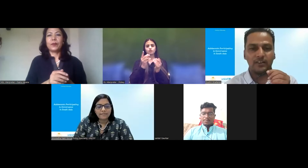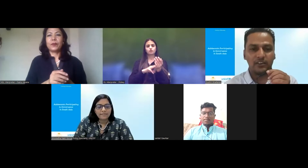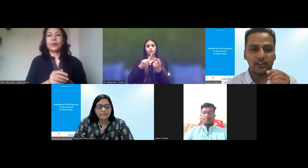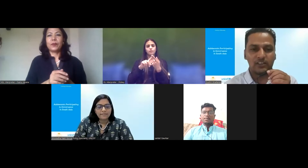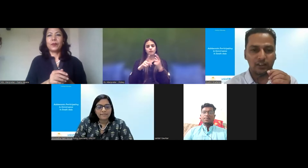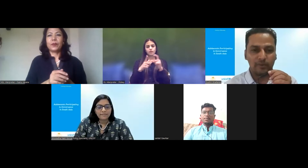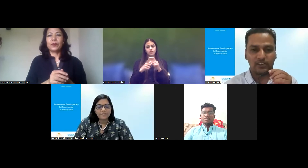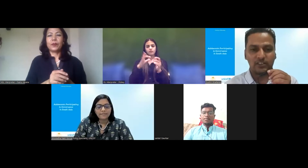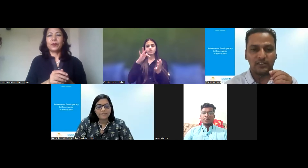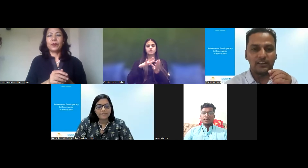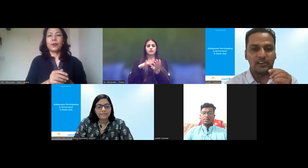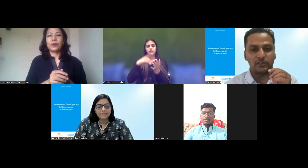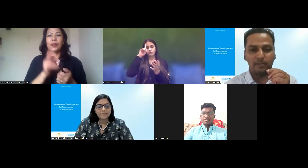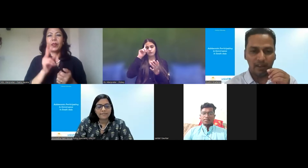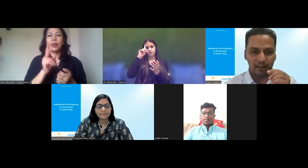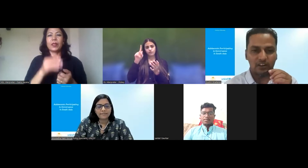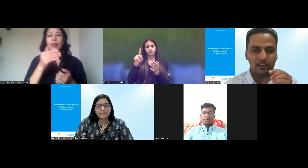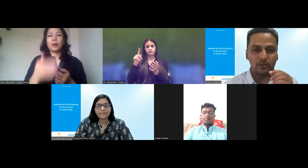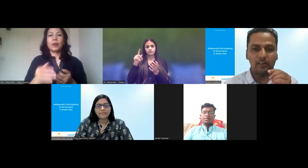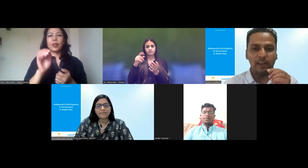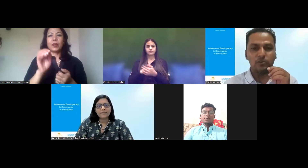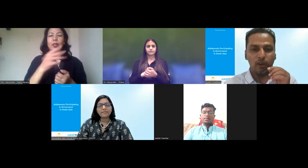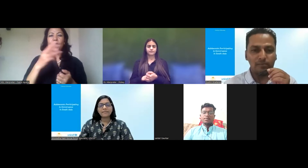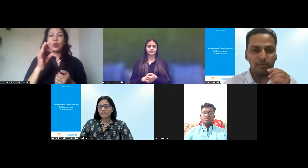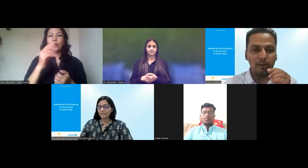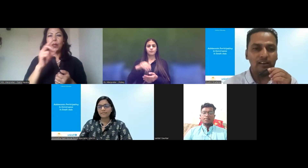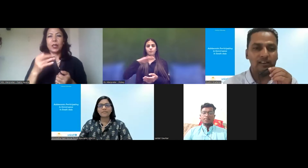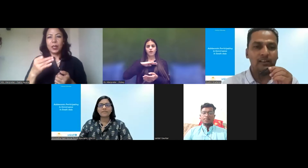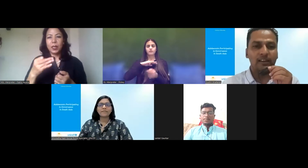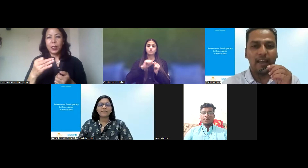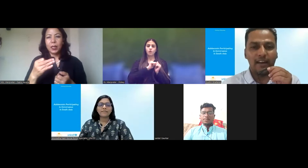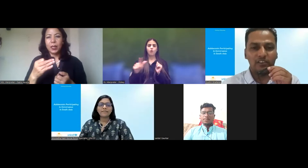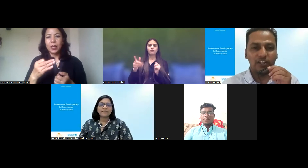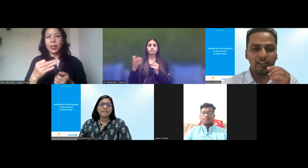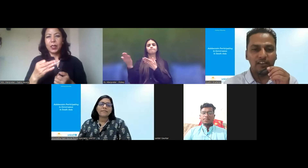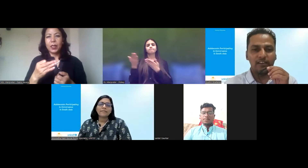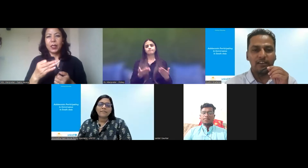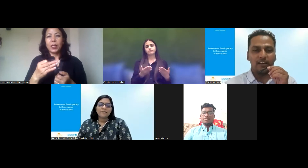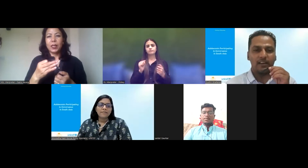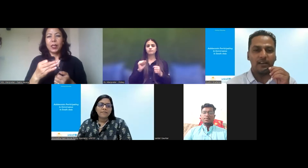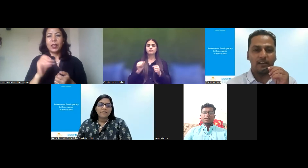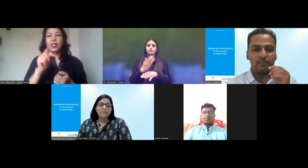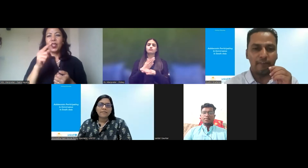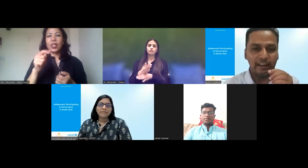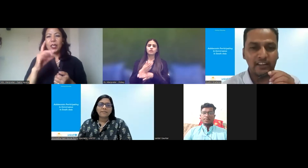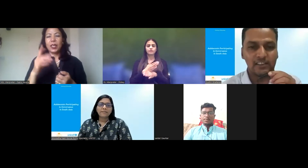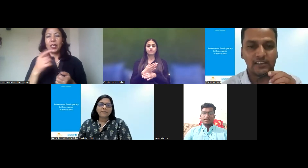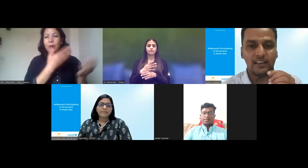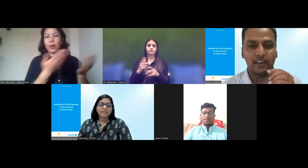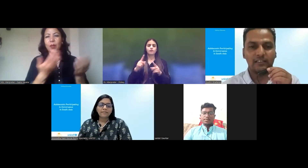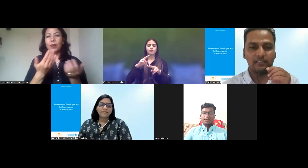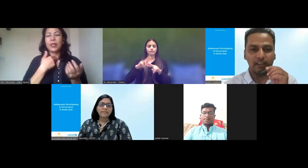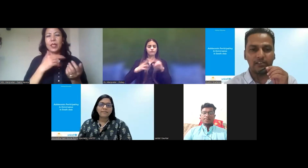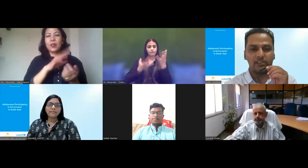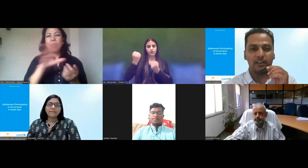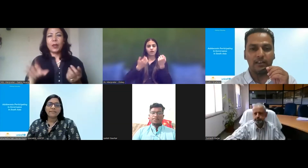for Research and Documentation, Yashoda, Maharashtra. So I'd like to welcome them all and share their findings